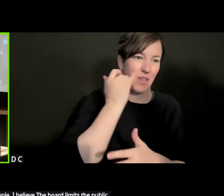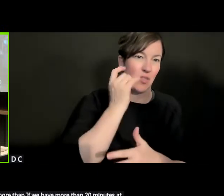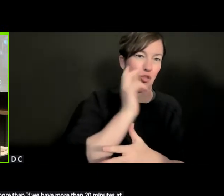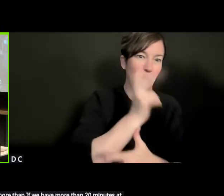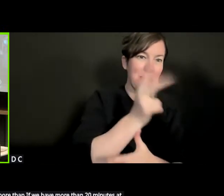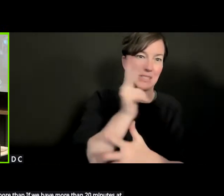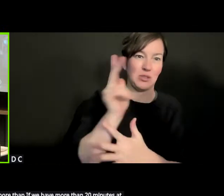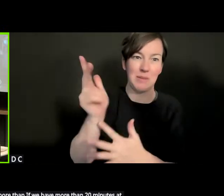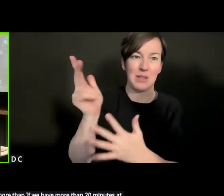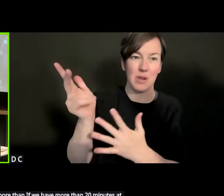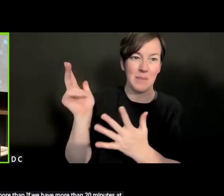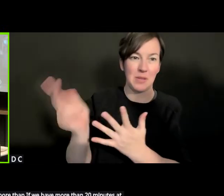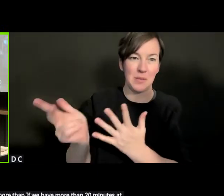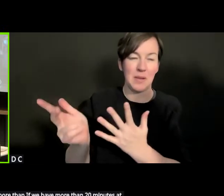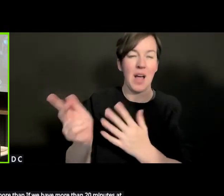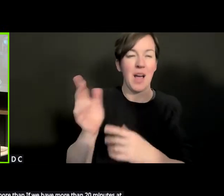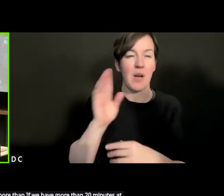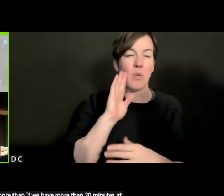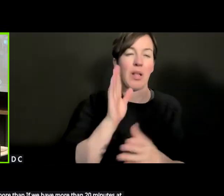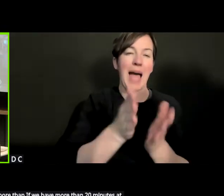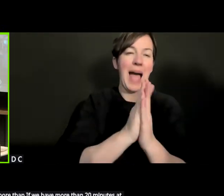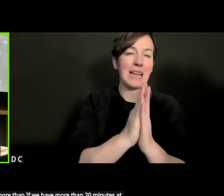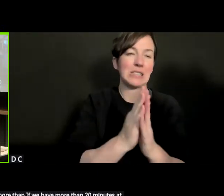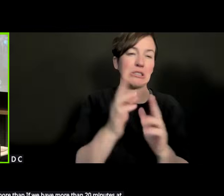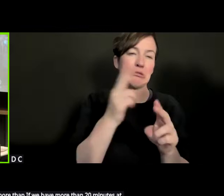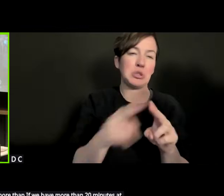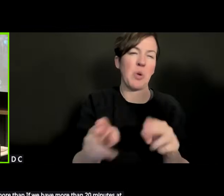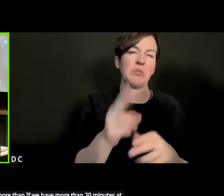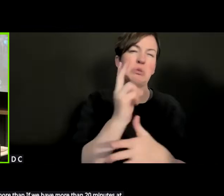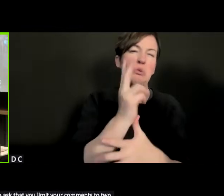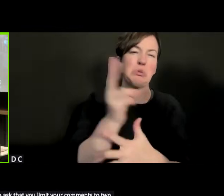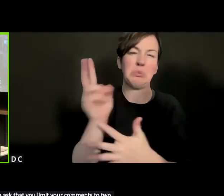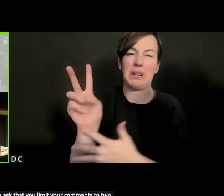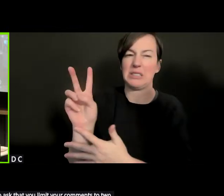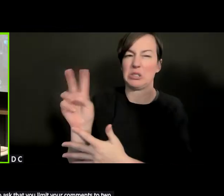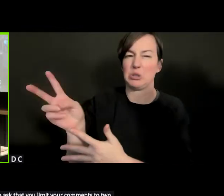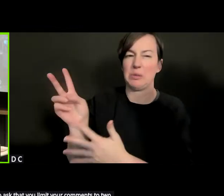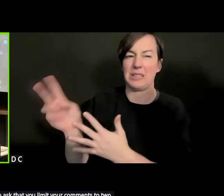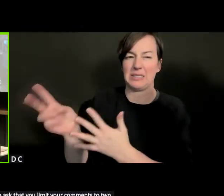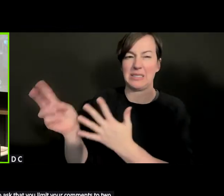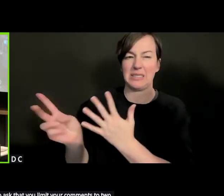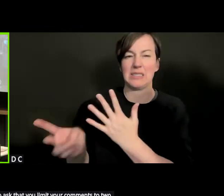going to ask that you limit your comments to 2 minutes each.